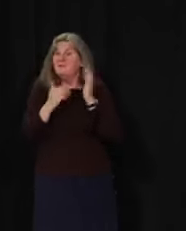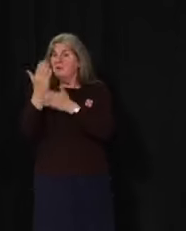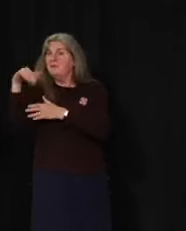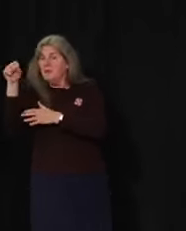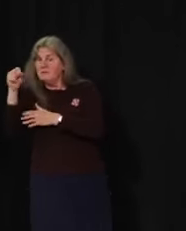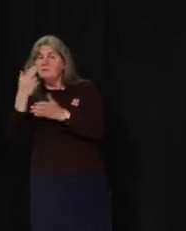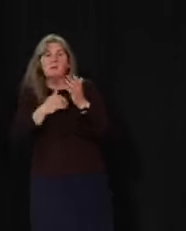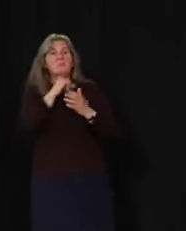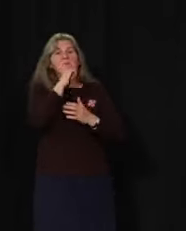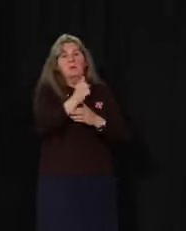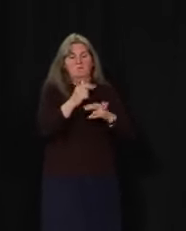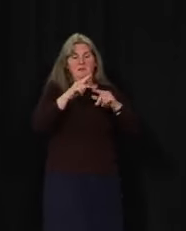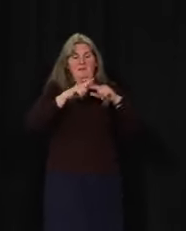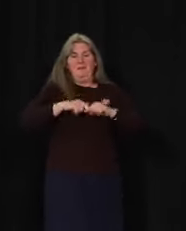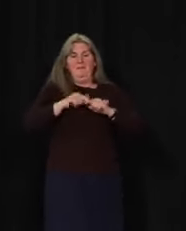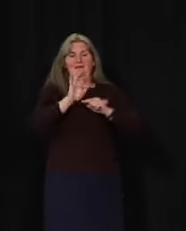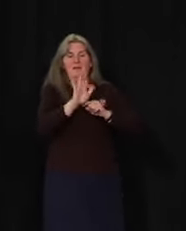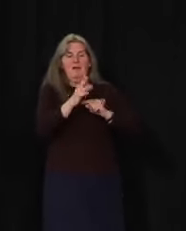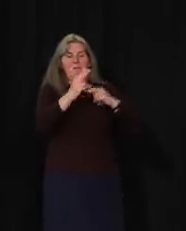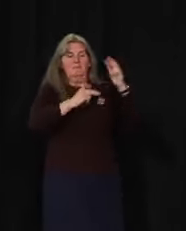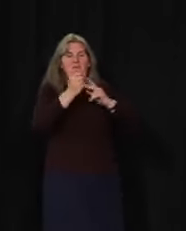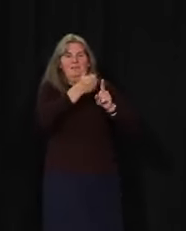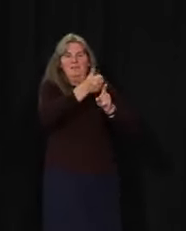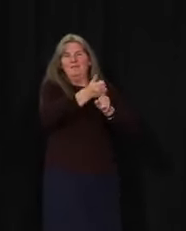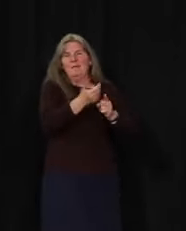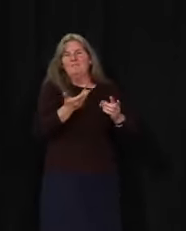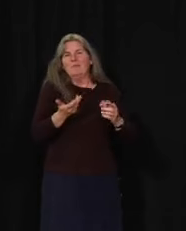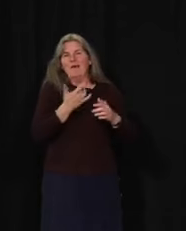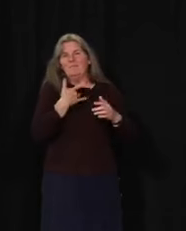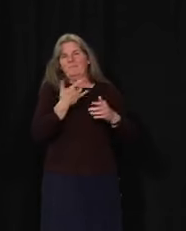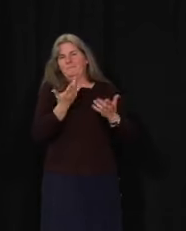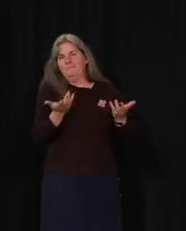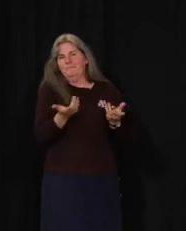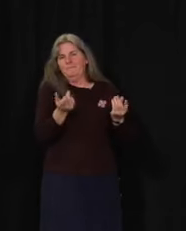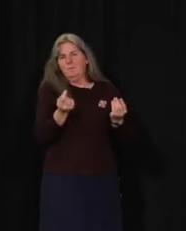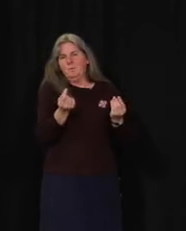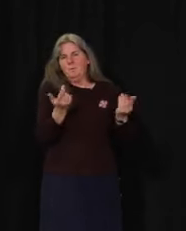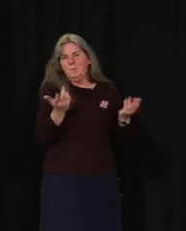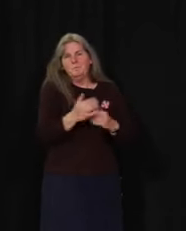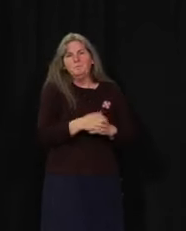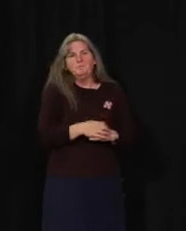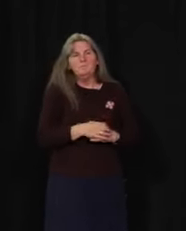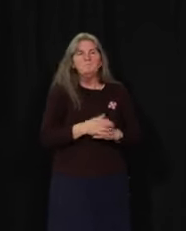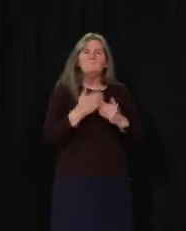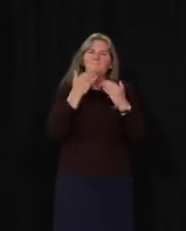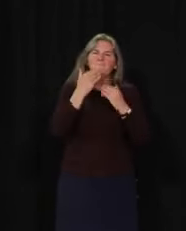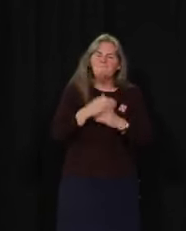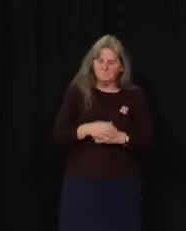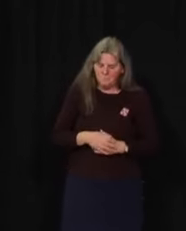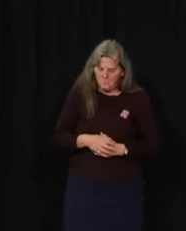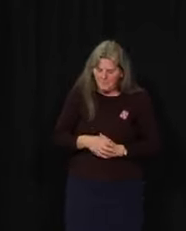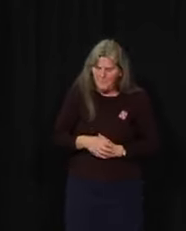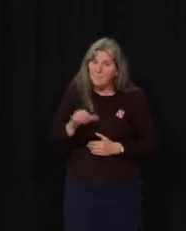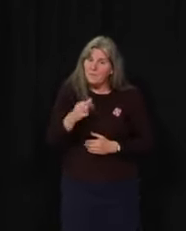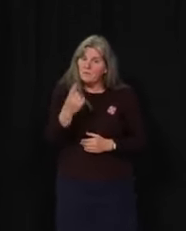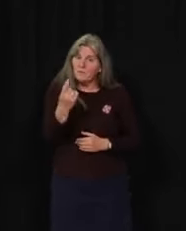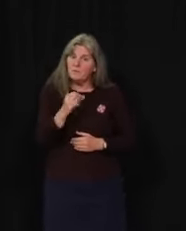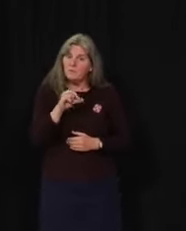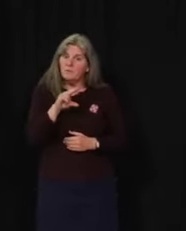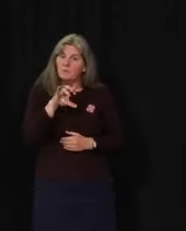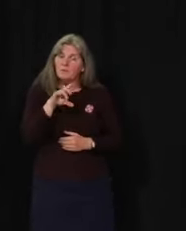depends on the configuration and obviously the overall space. Thank you. Follow-up question,